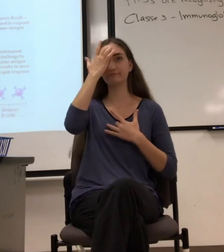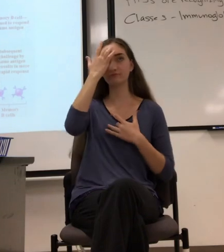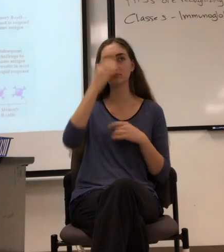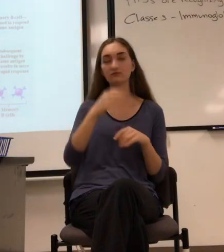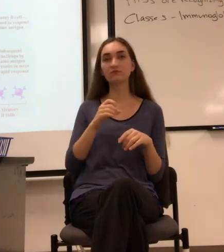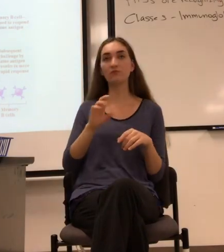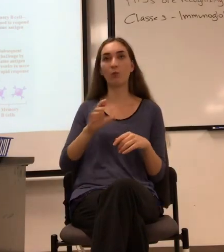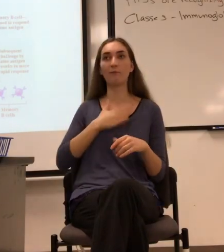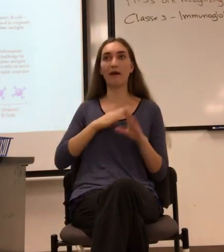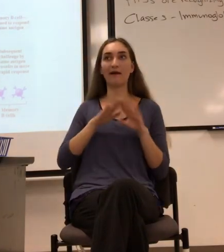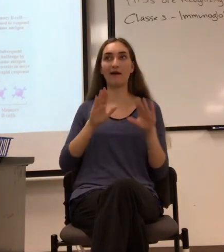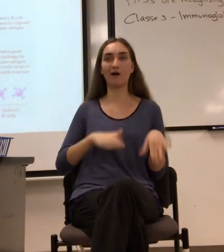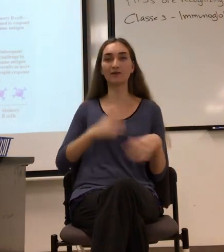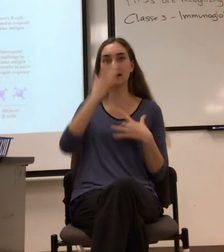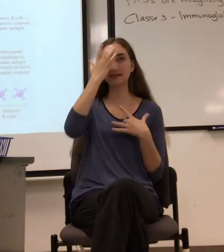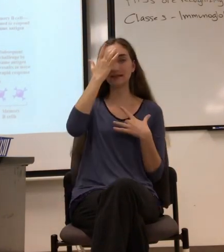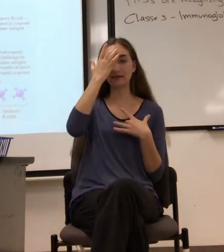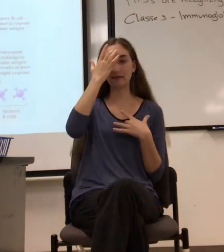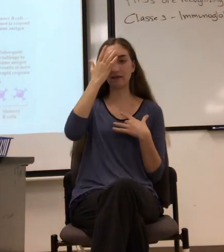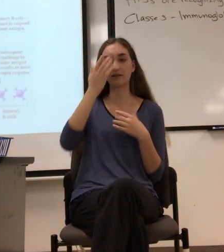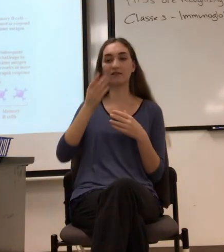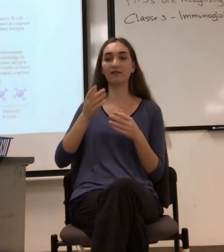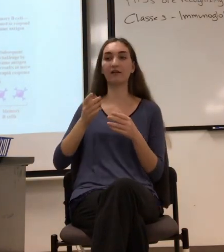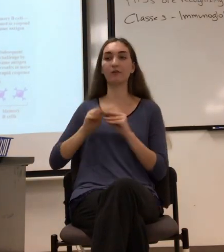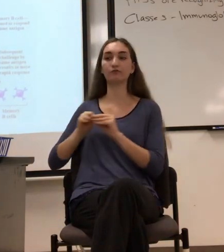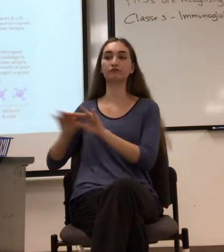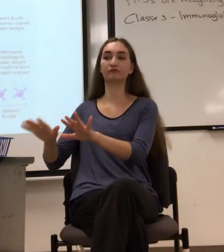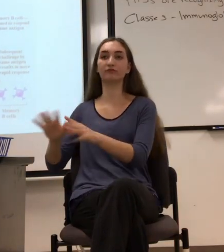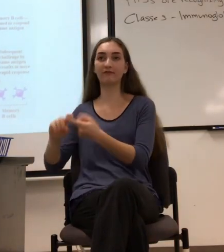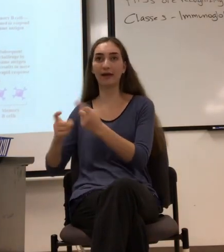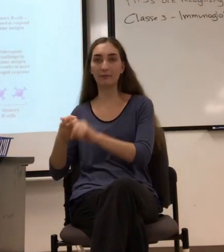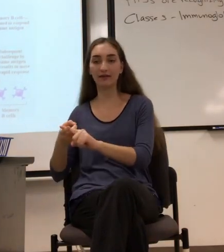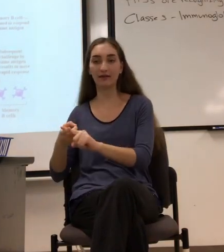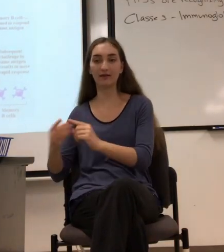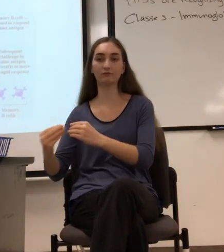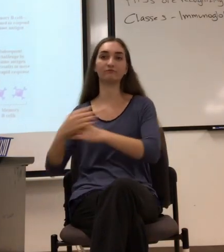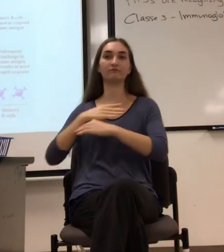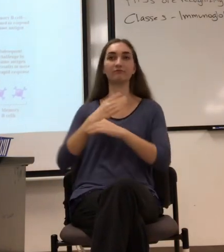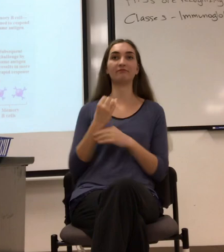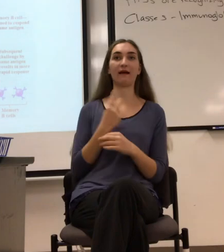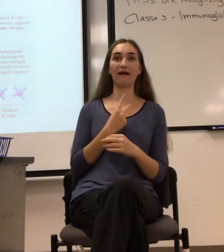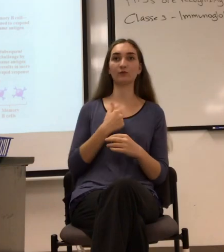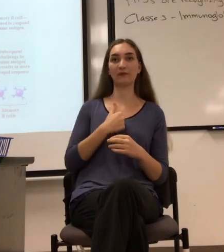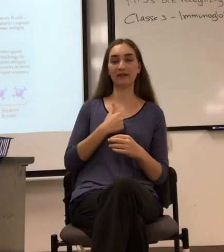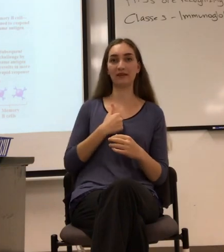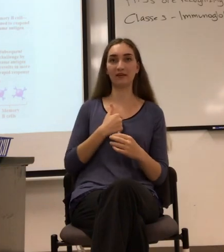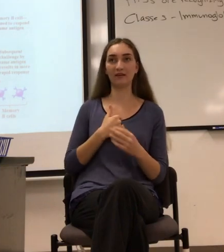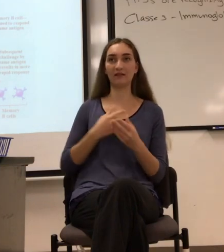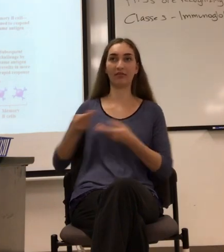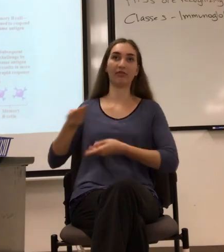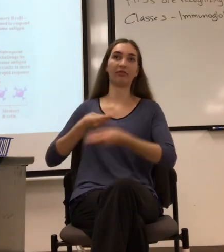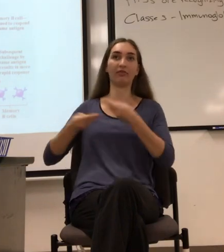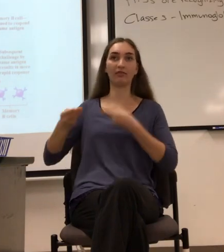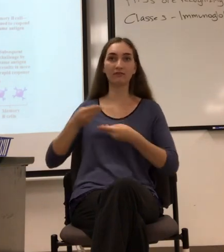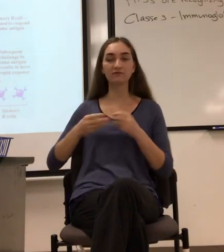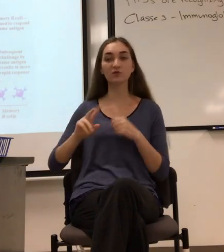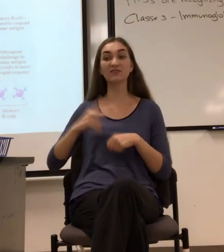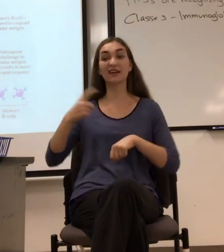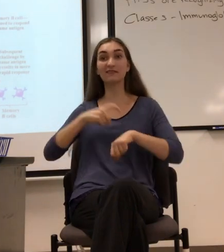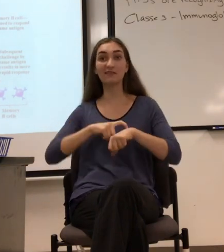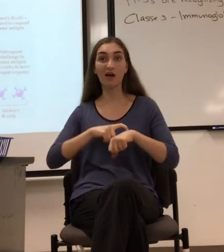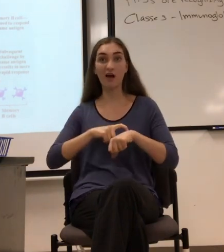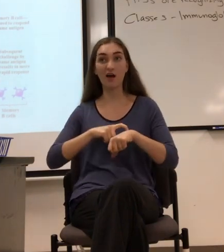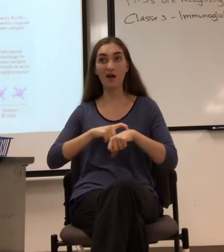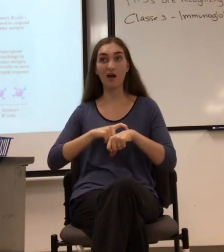in my house, like I get sick, I pass it on, they pass it back to me, right? They just pass it around. Well, anyways, the second time you get it, maybe you won't even